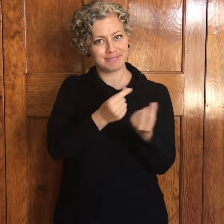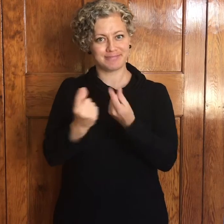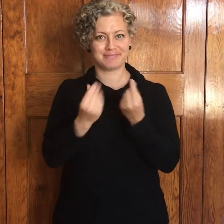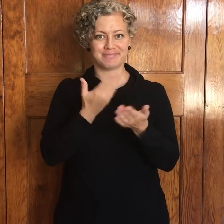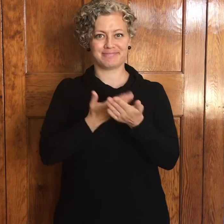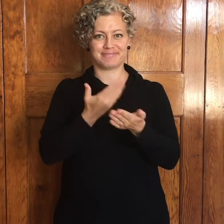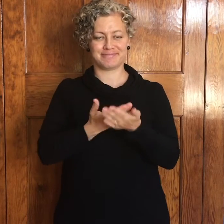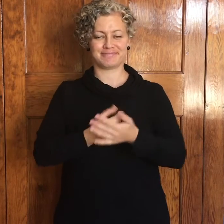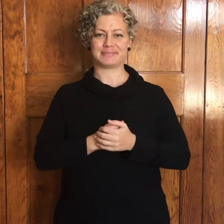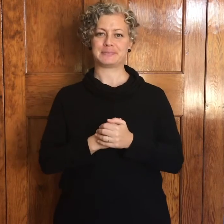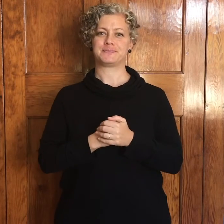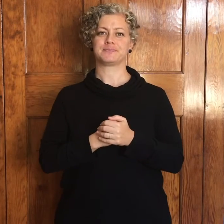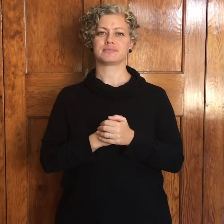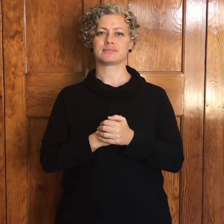Treats.